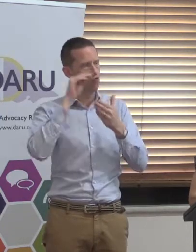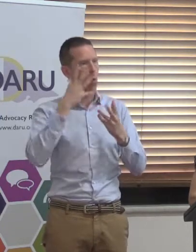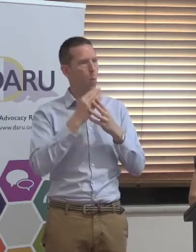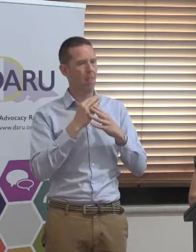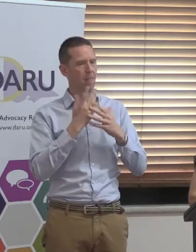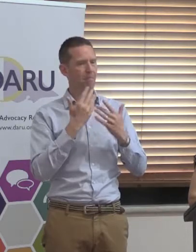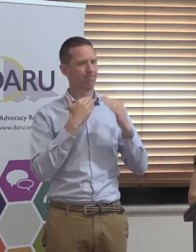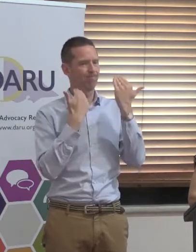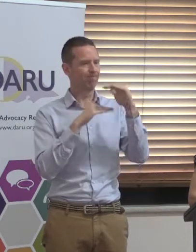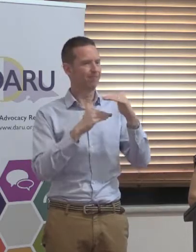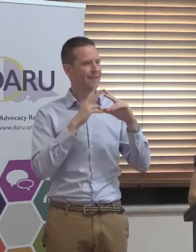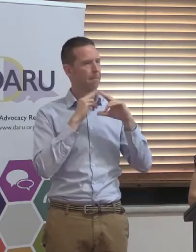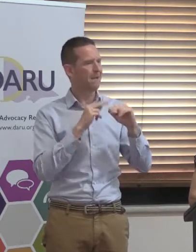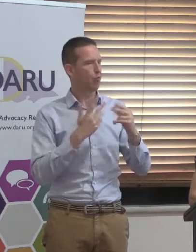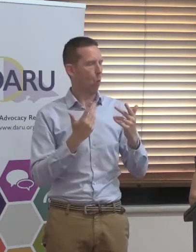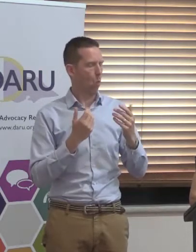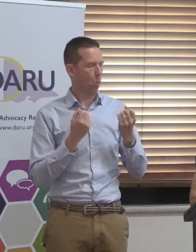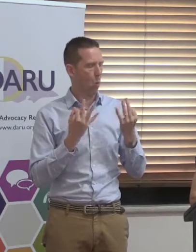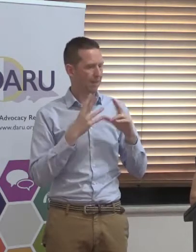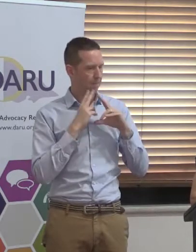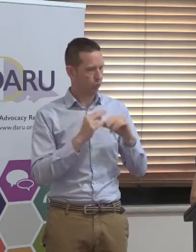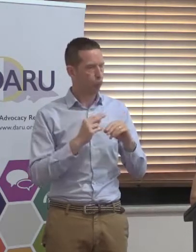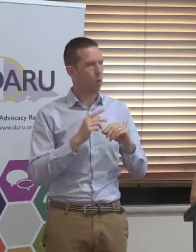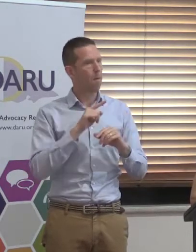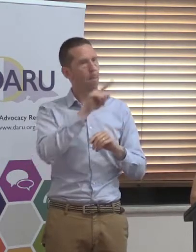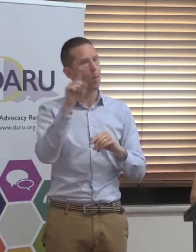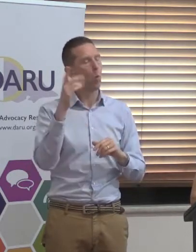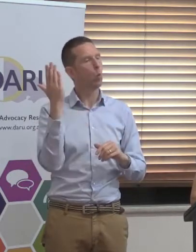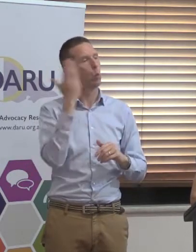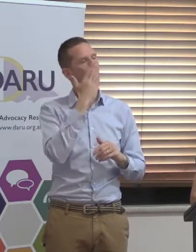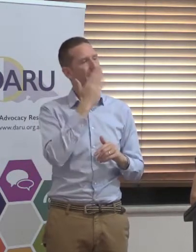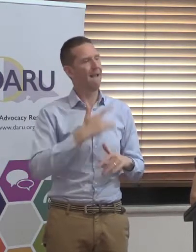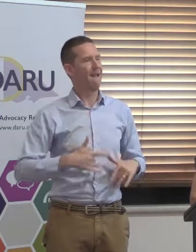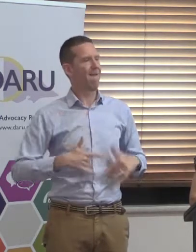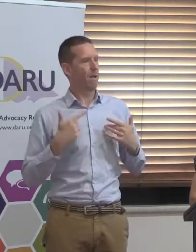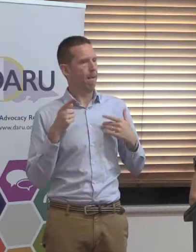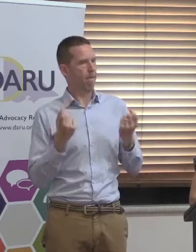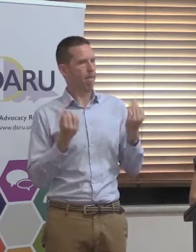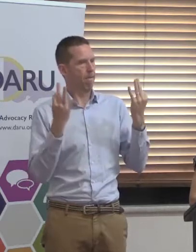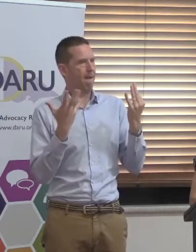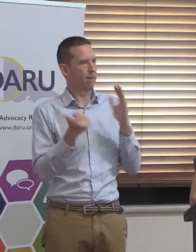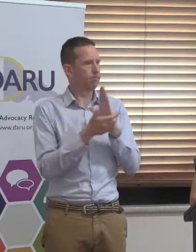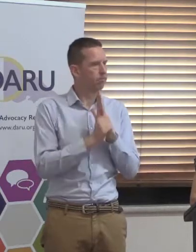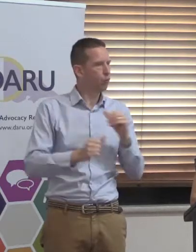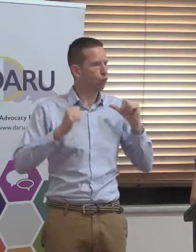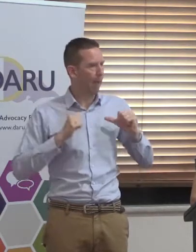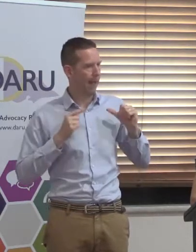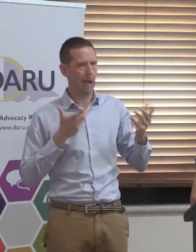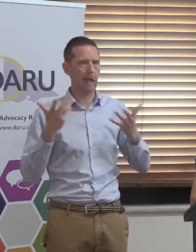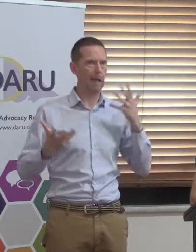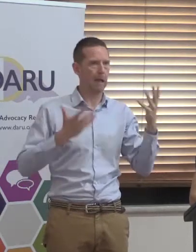speech. But the schools and the teachers in particular felt that they didn't have the training, they just really didn't know where to